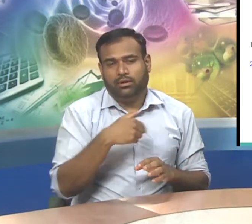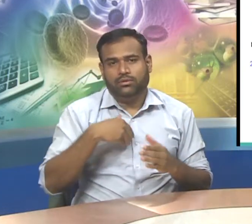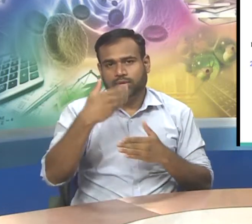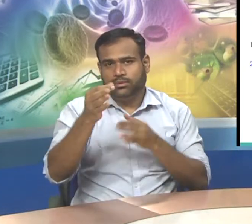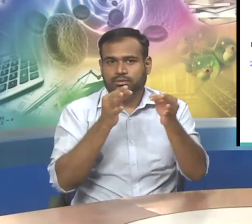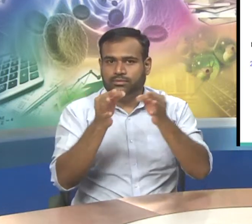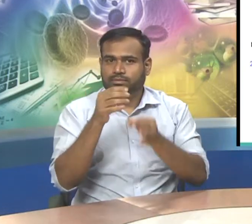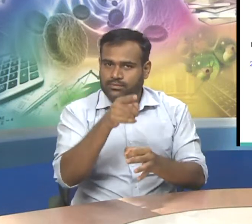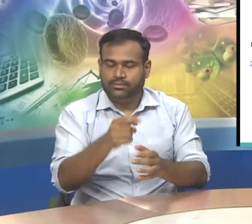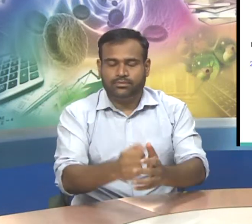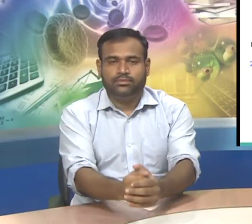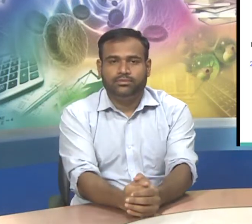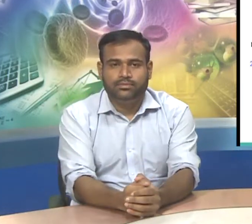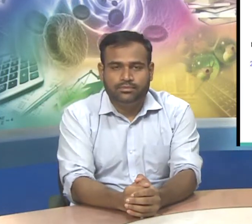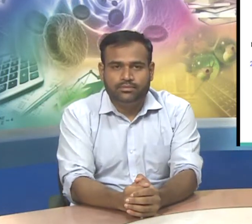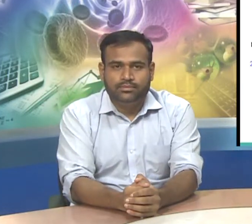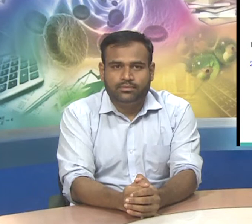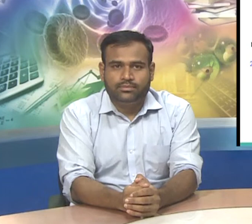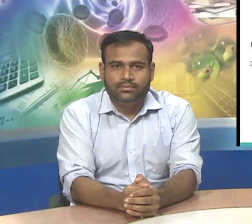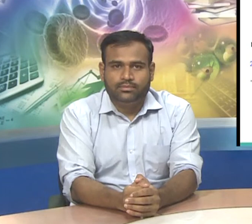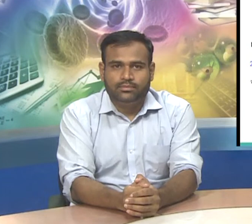all the related points we will discuss.